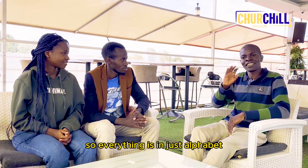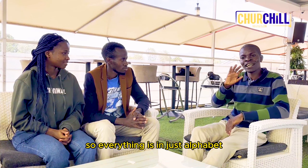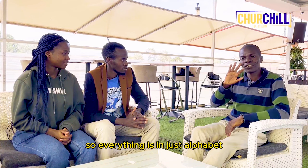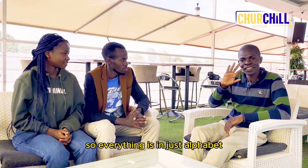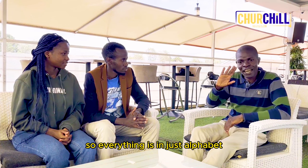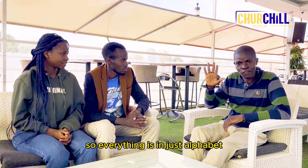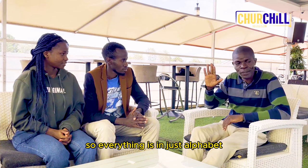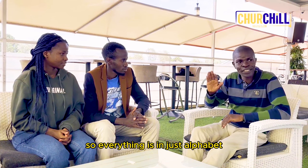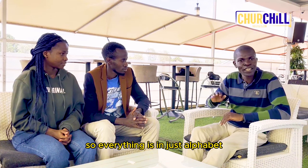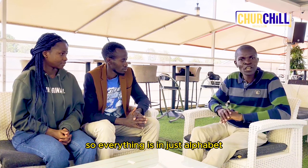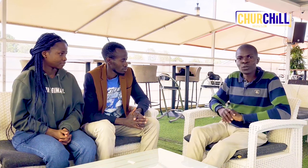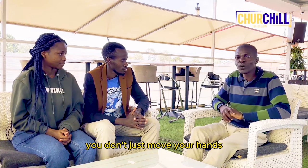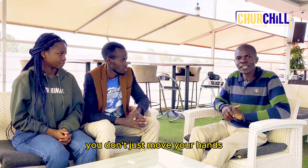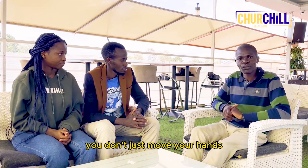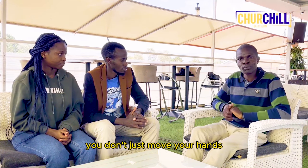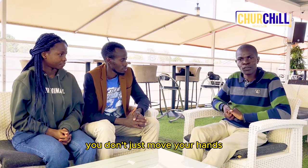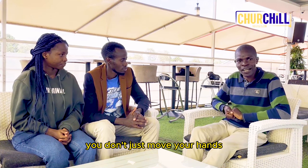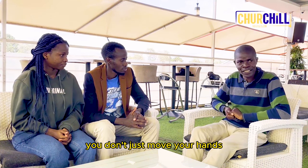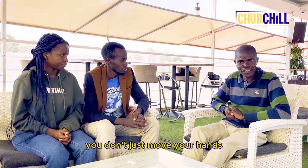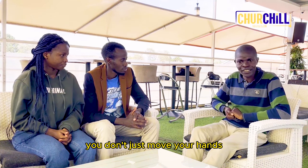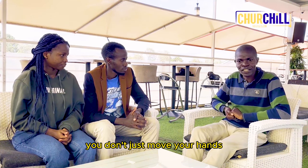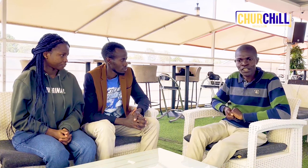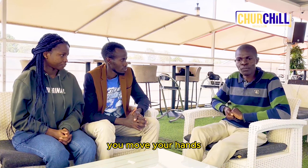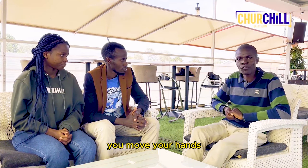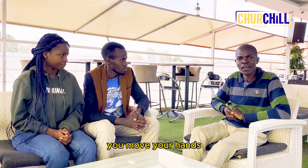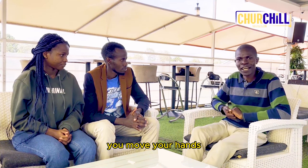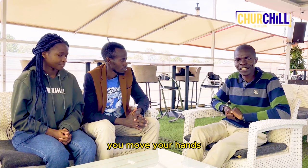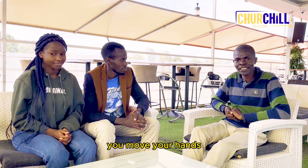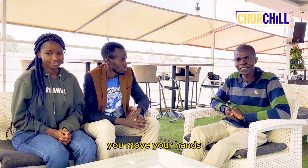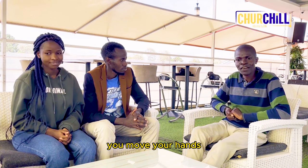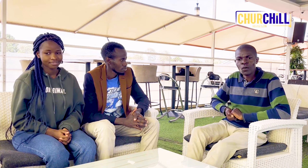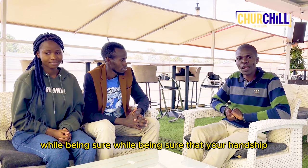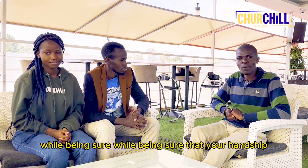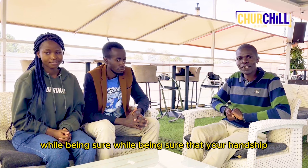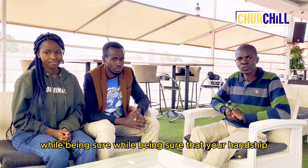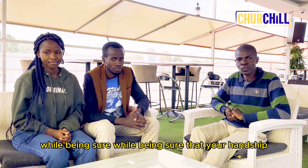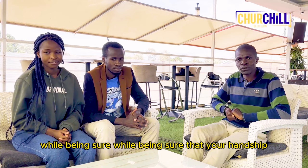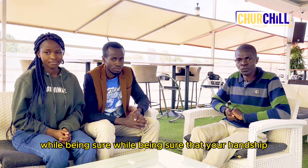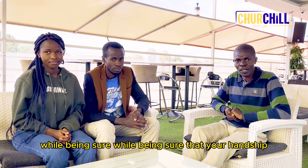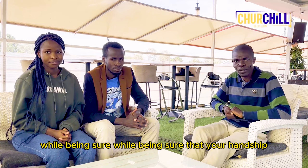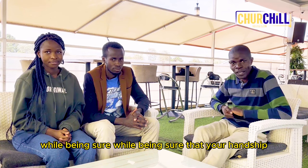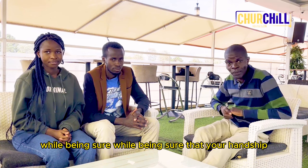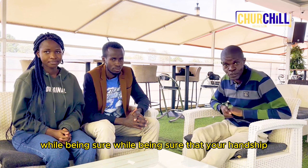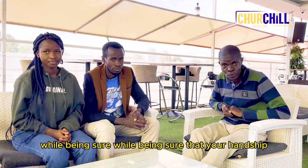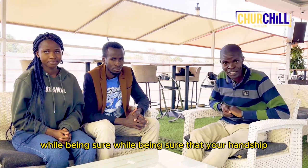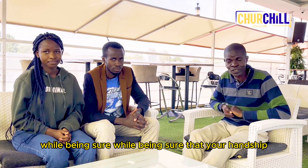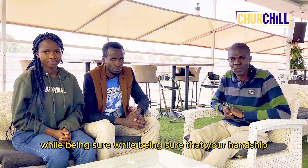in just alphabet. You don't just move your hand. You move your hand while being sure that your